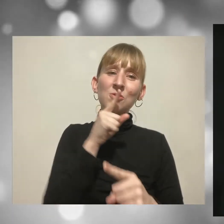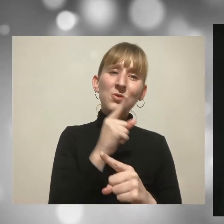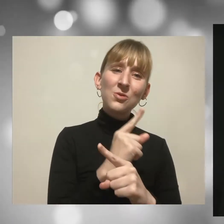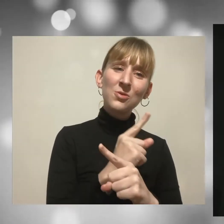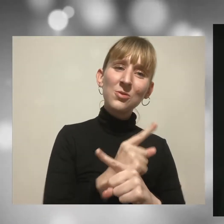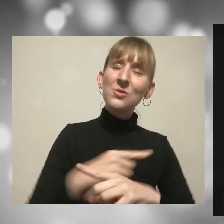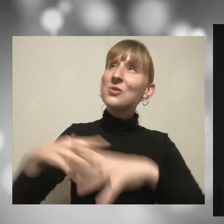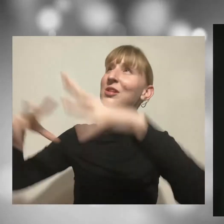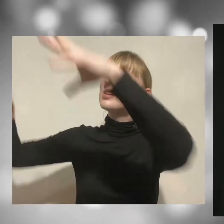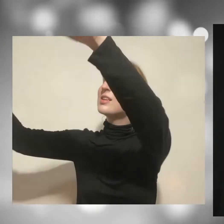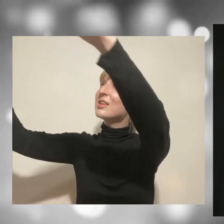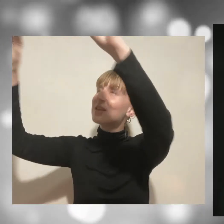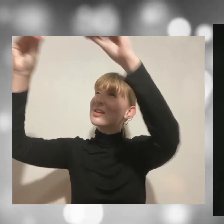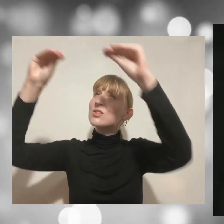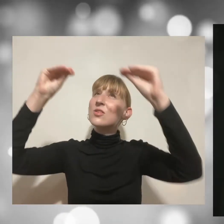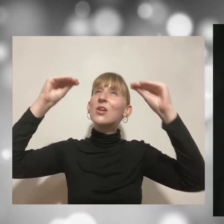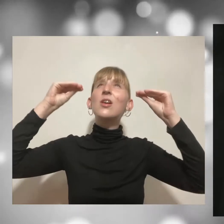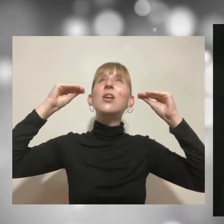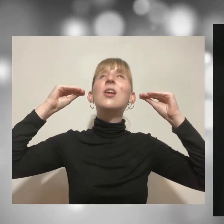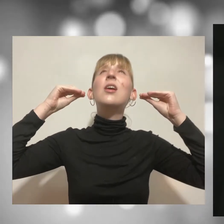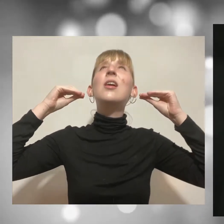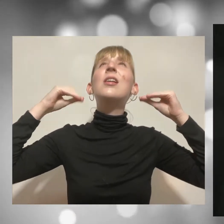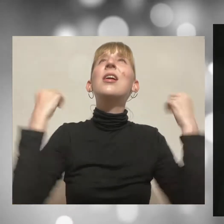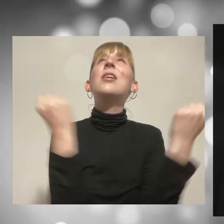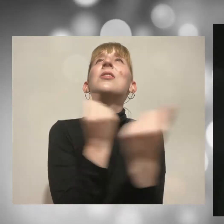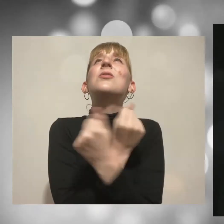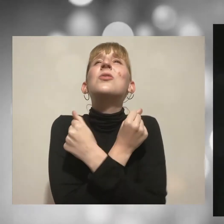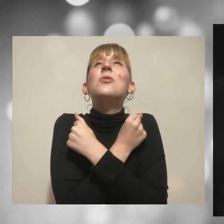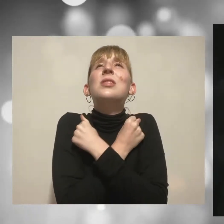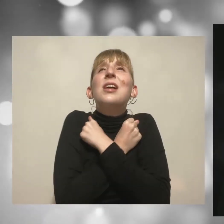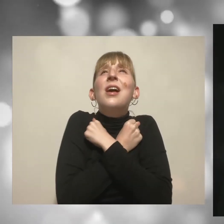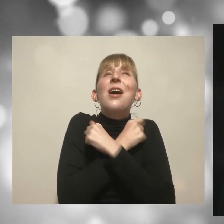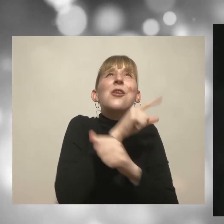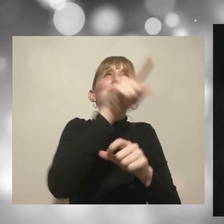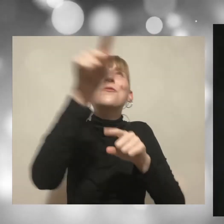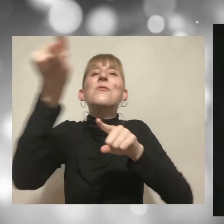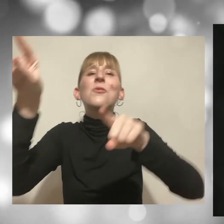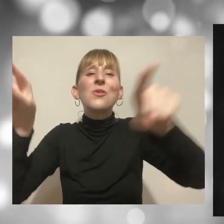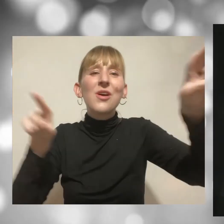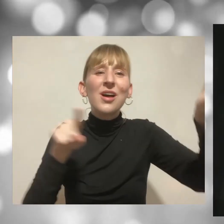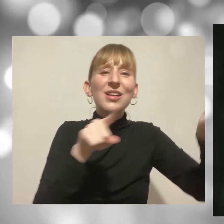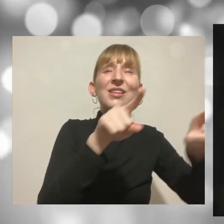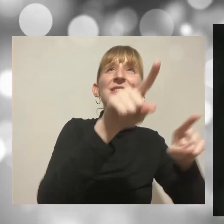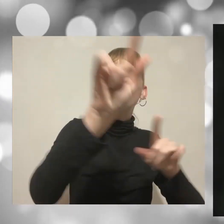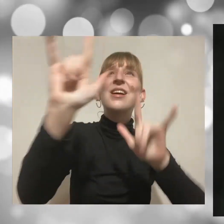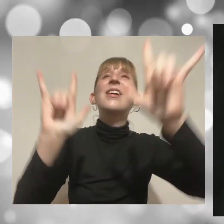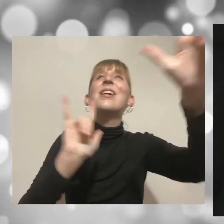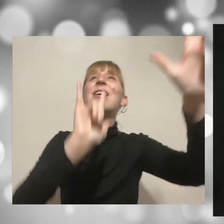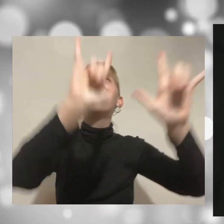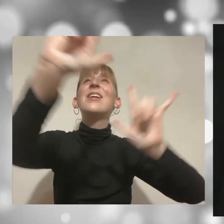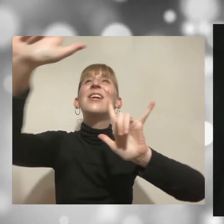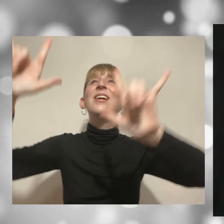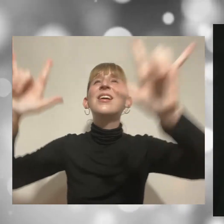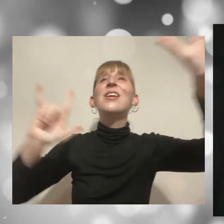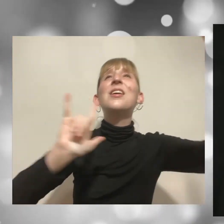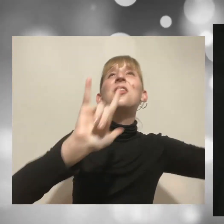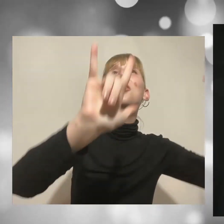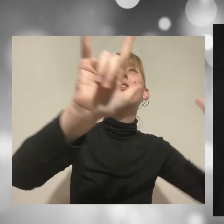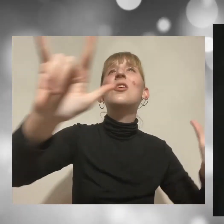Truly He taught us to love one another,